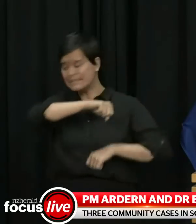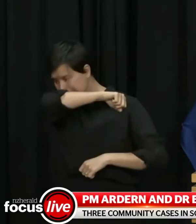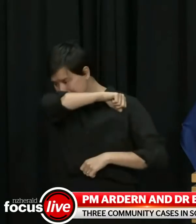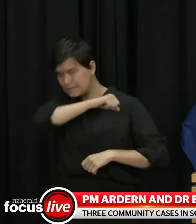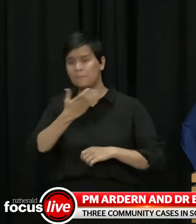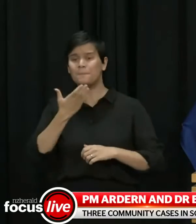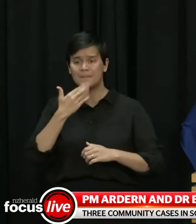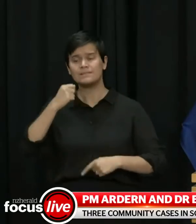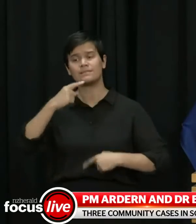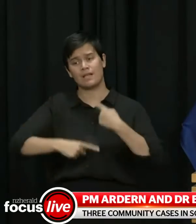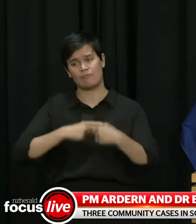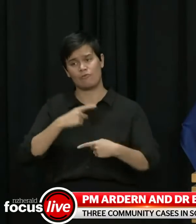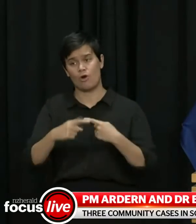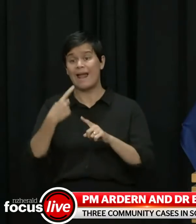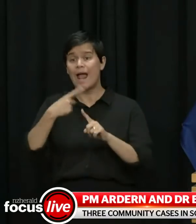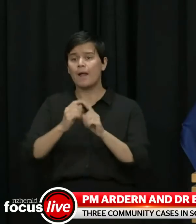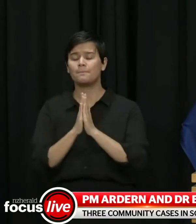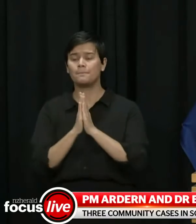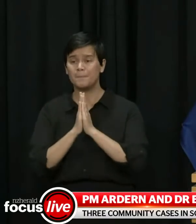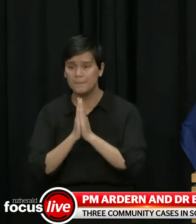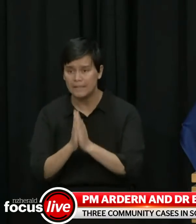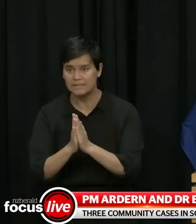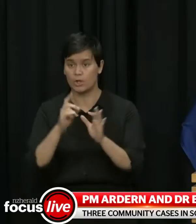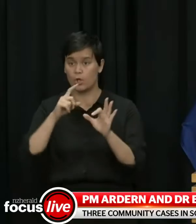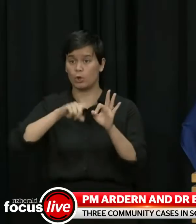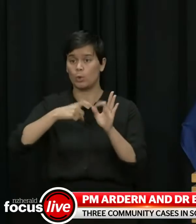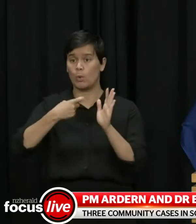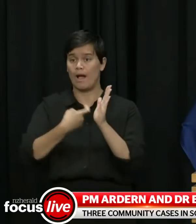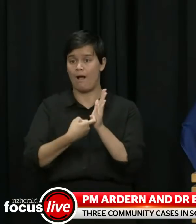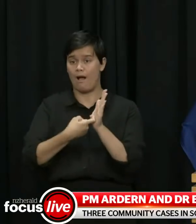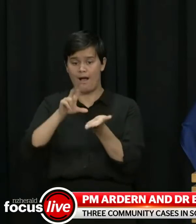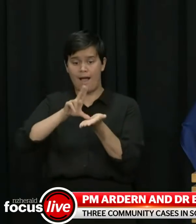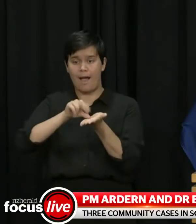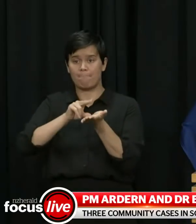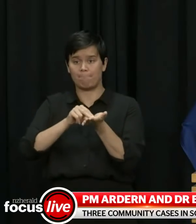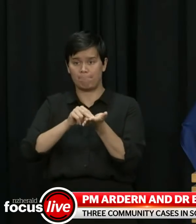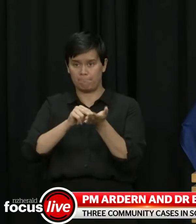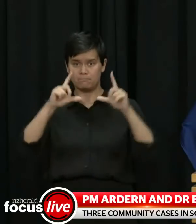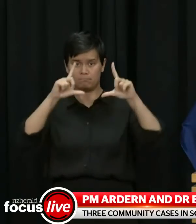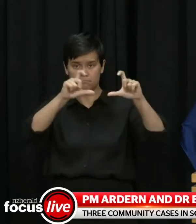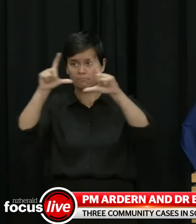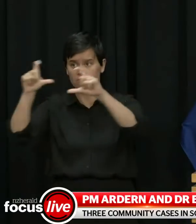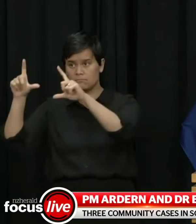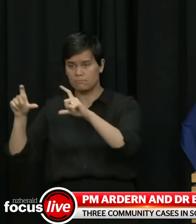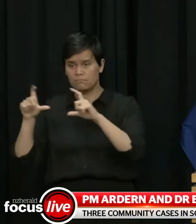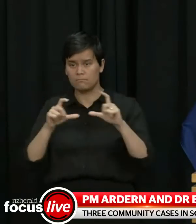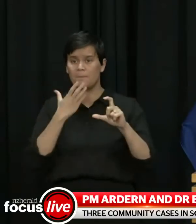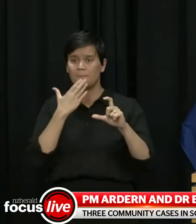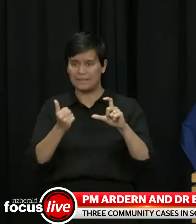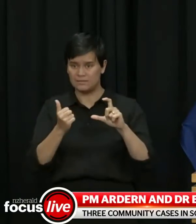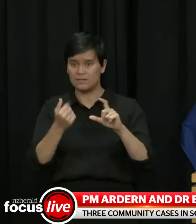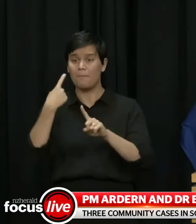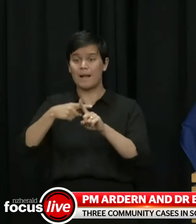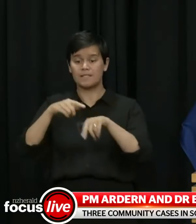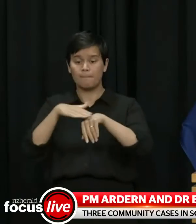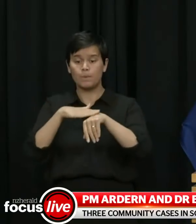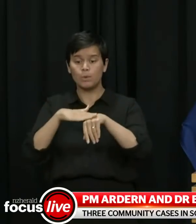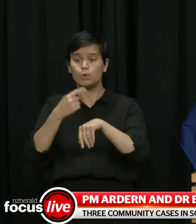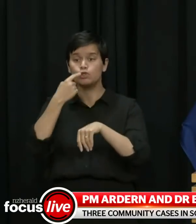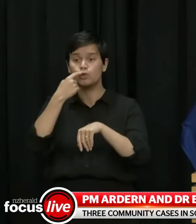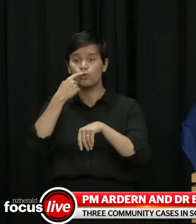reinforce. And please, keep up with using the NZ COVID Tracer app. Turn on Bluetooth and scan wherever you